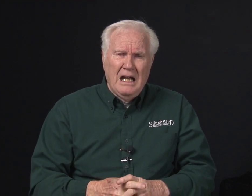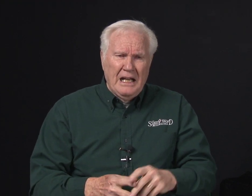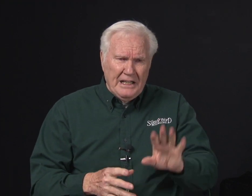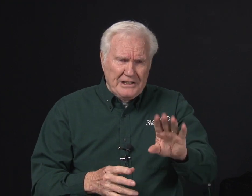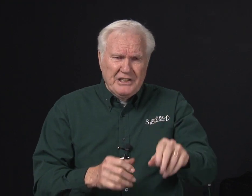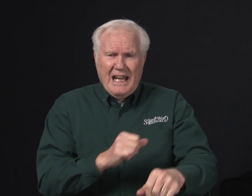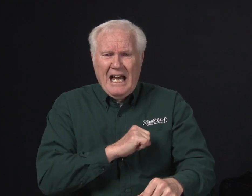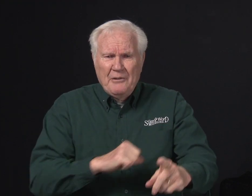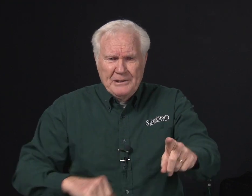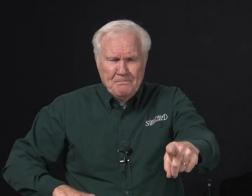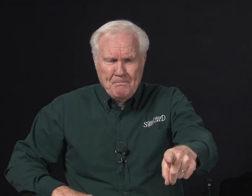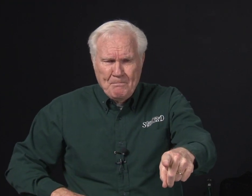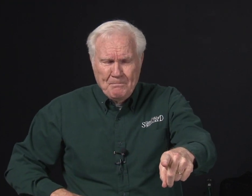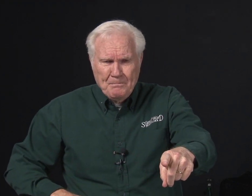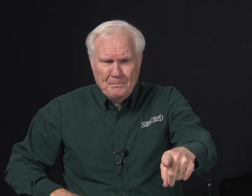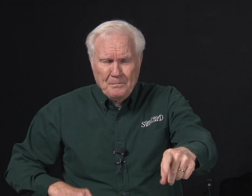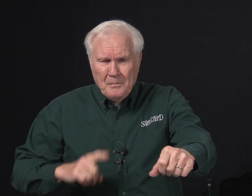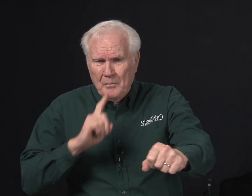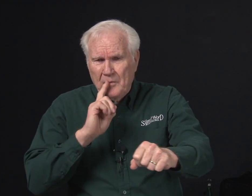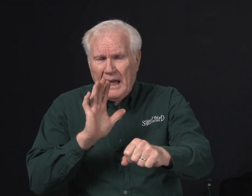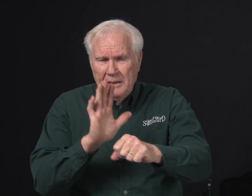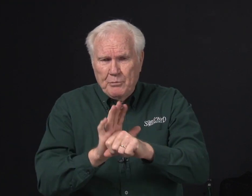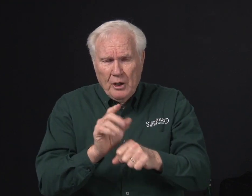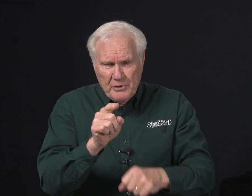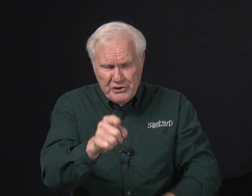And I said, Alvin, I promise you